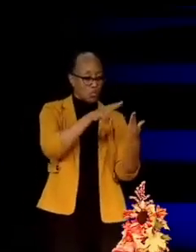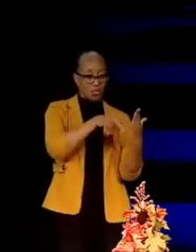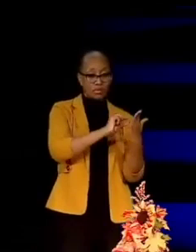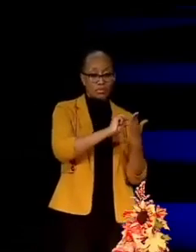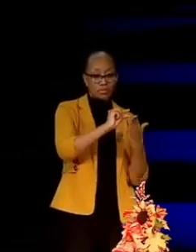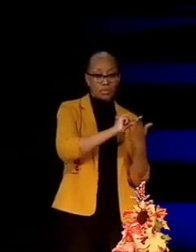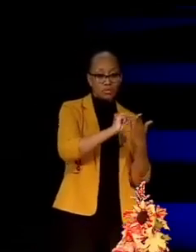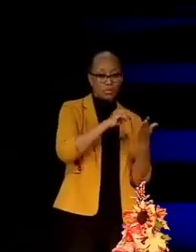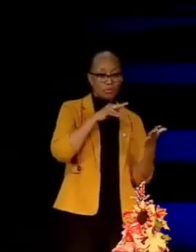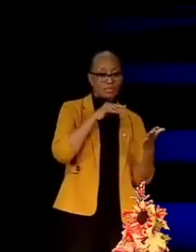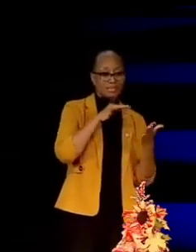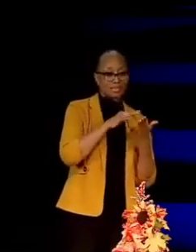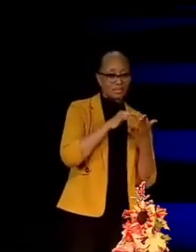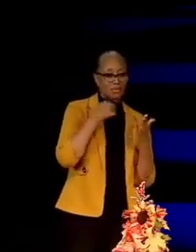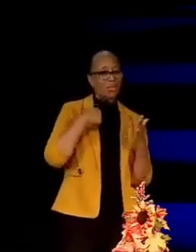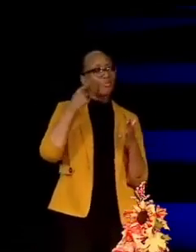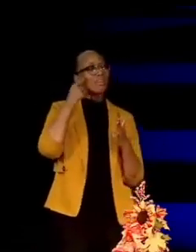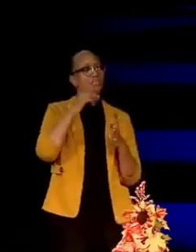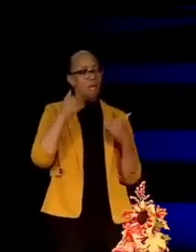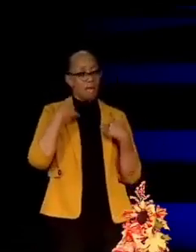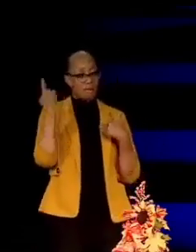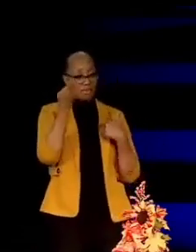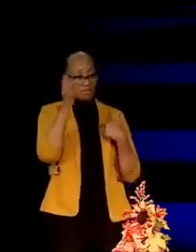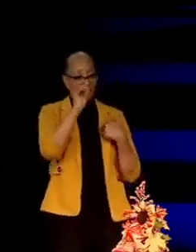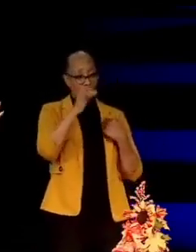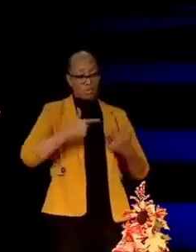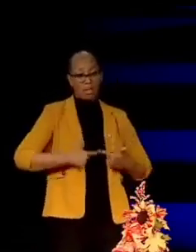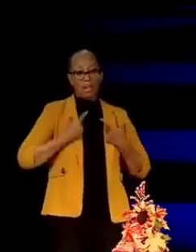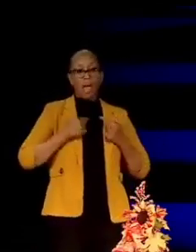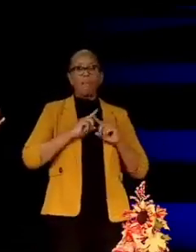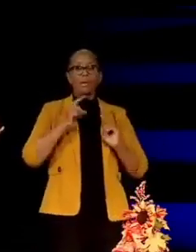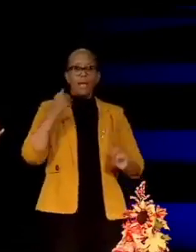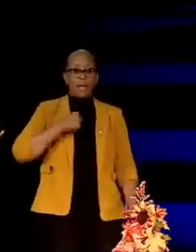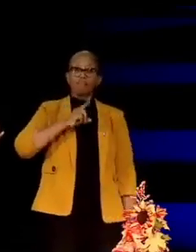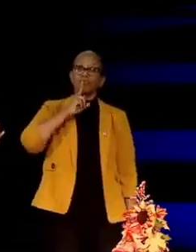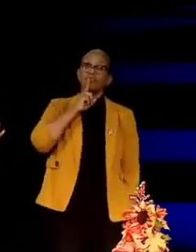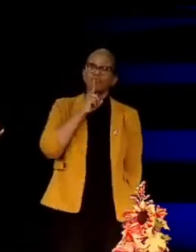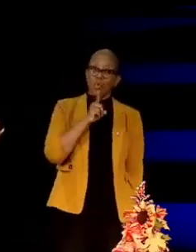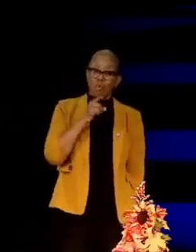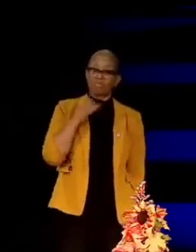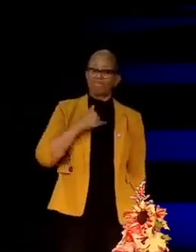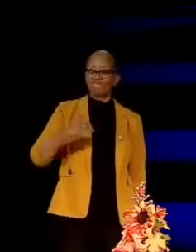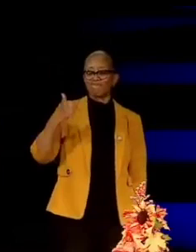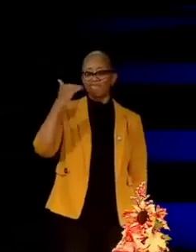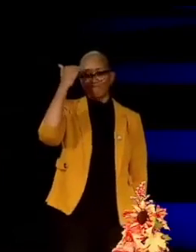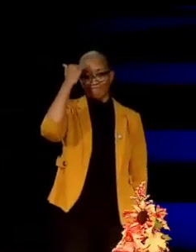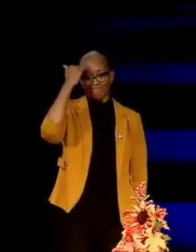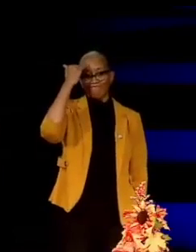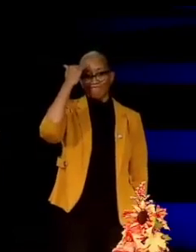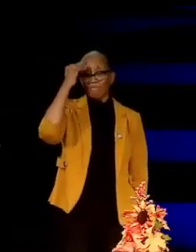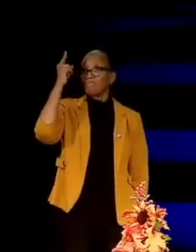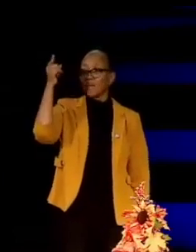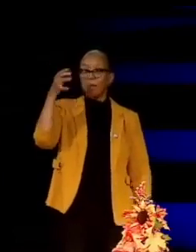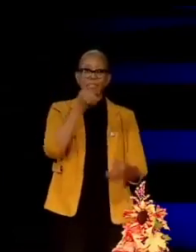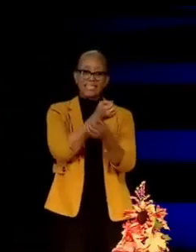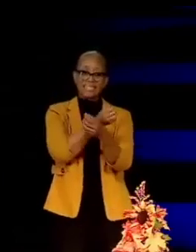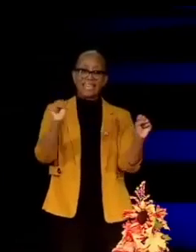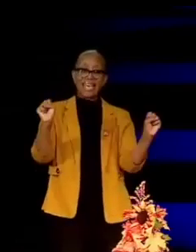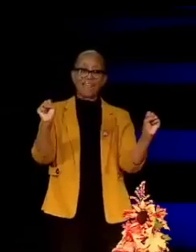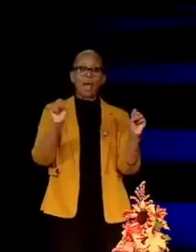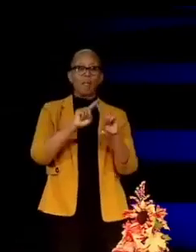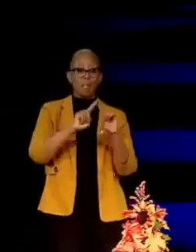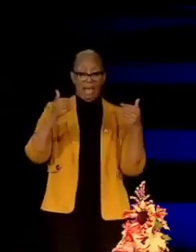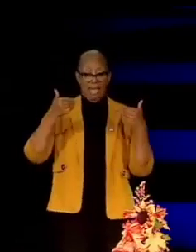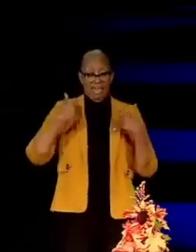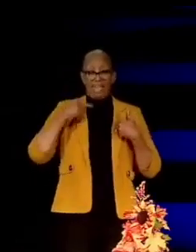and not just think we have eternal life, but know without a doubt that we have it. And not only do